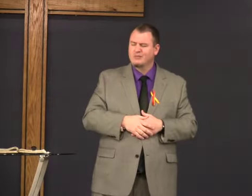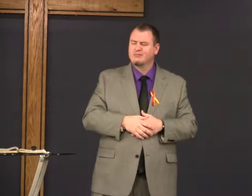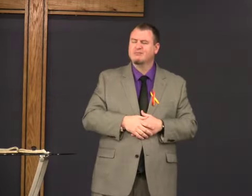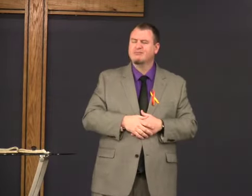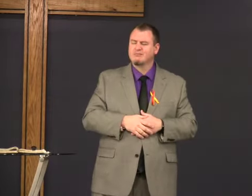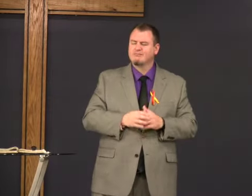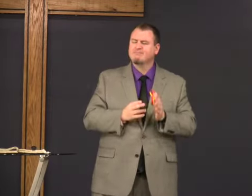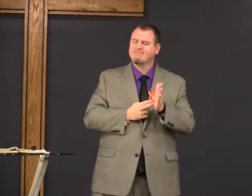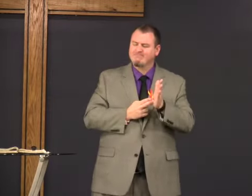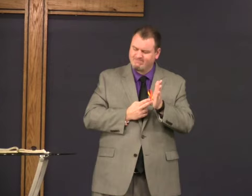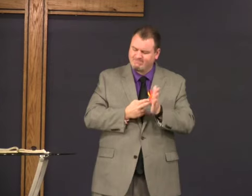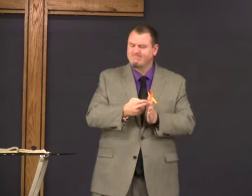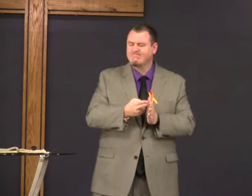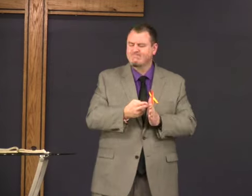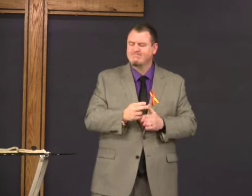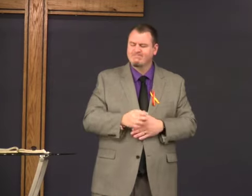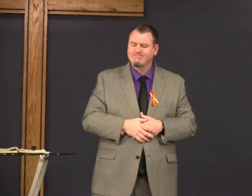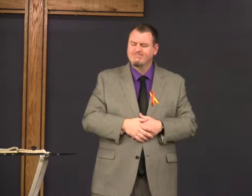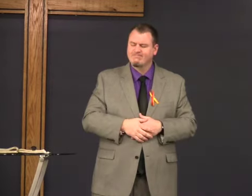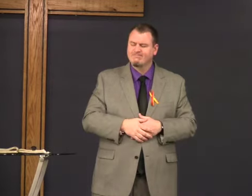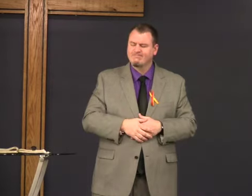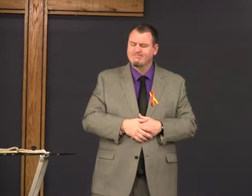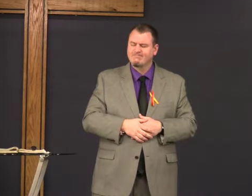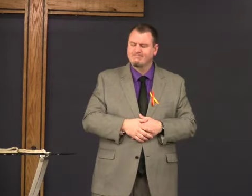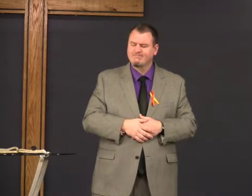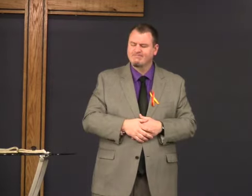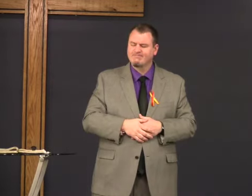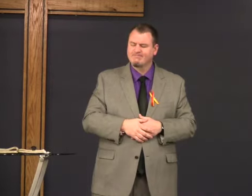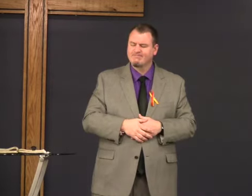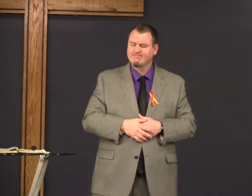to know what is true.